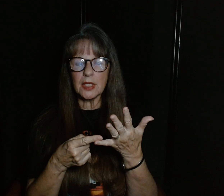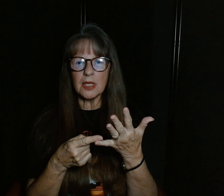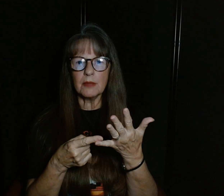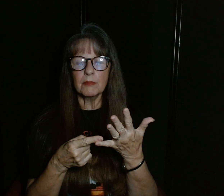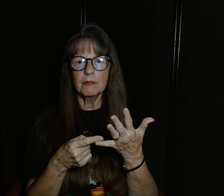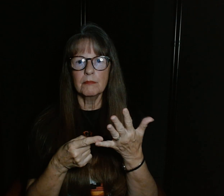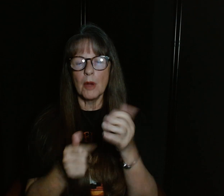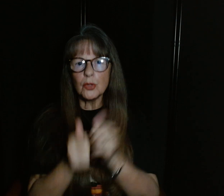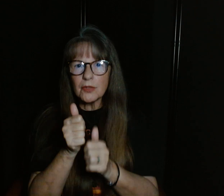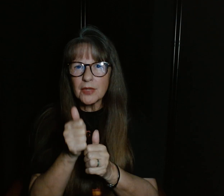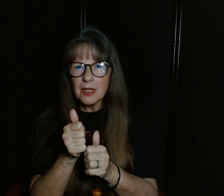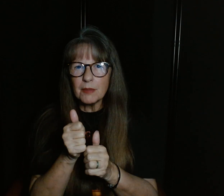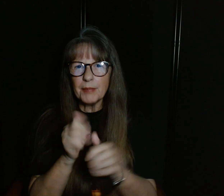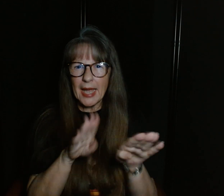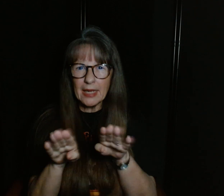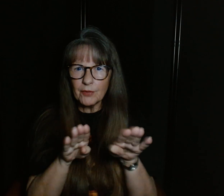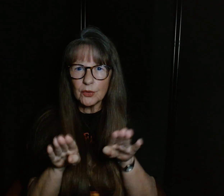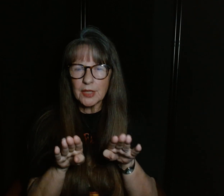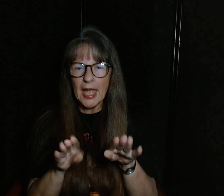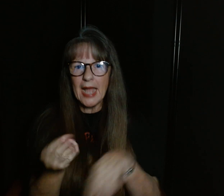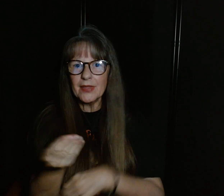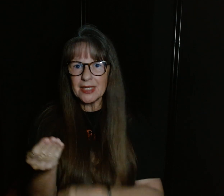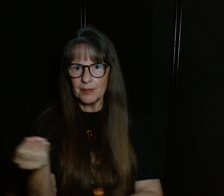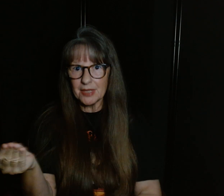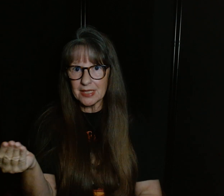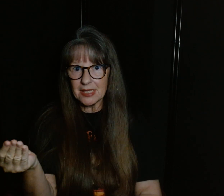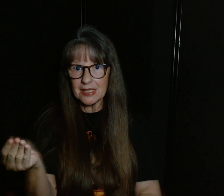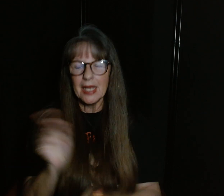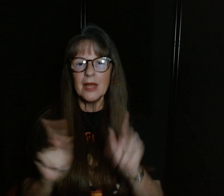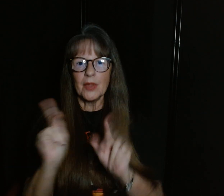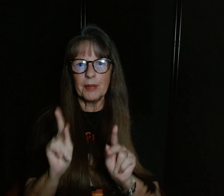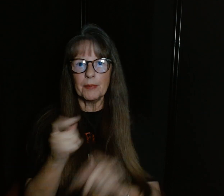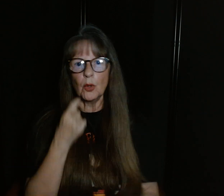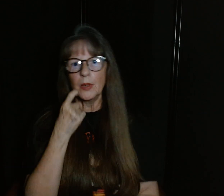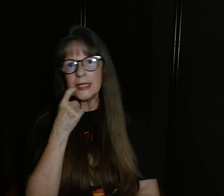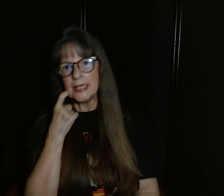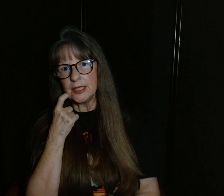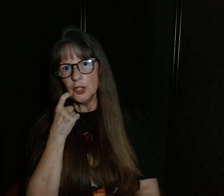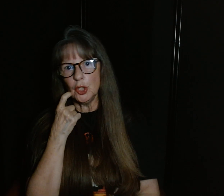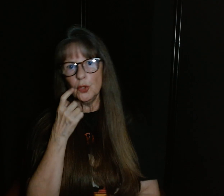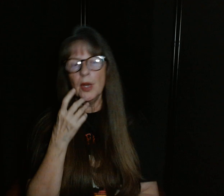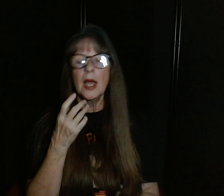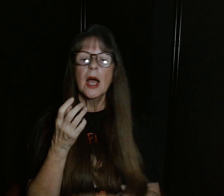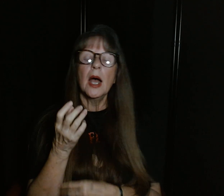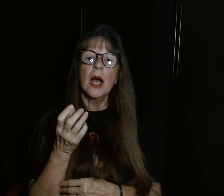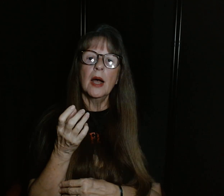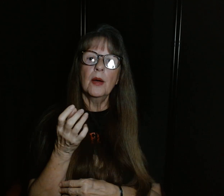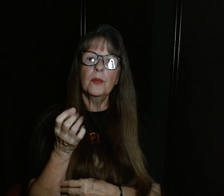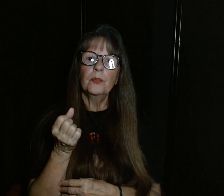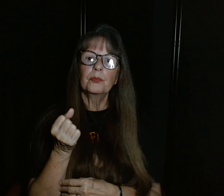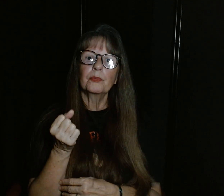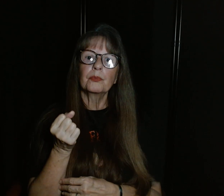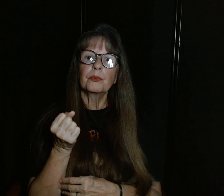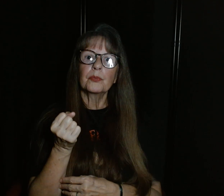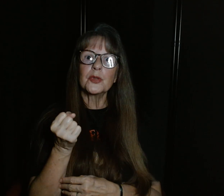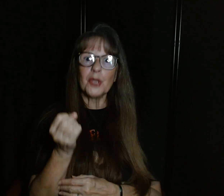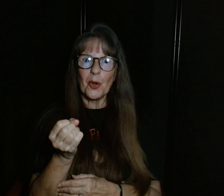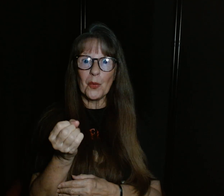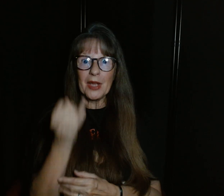those are the most of the behaviors and the substances that people are addicted to. Um, so if